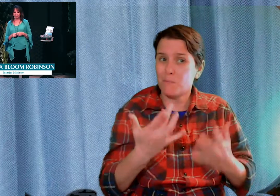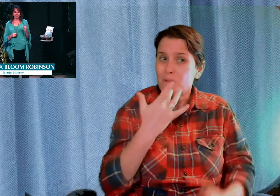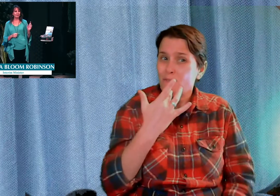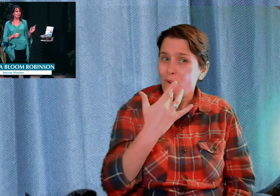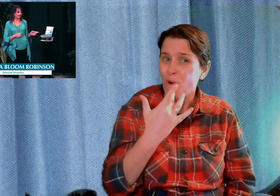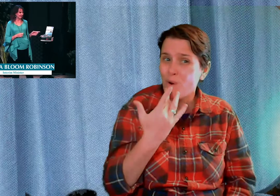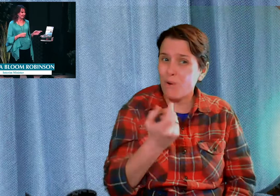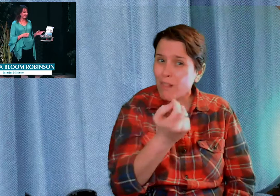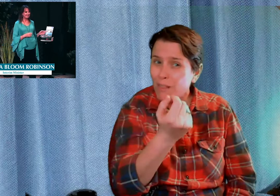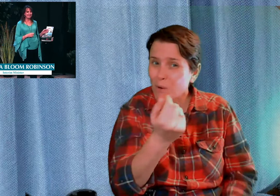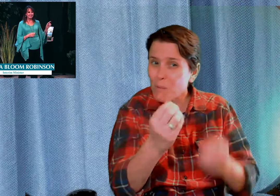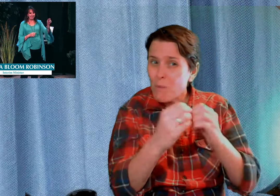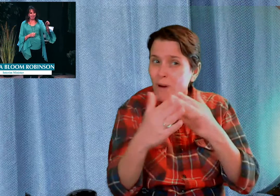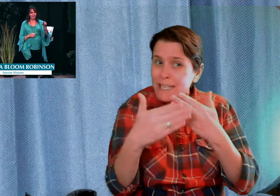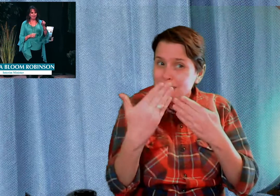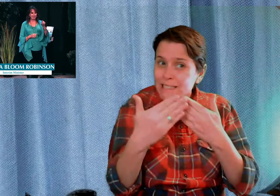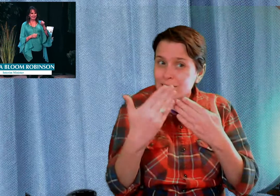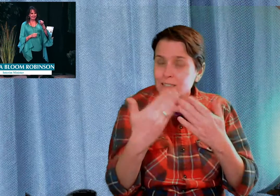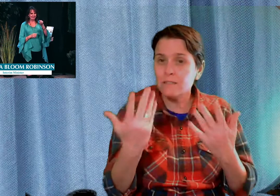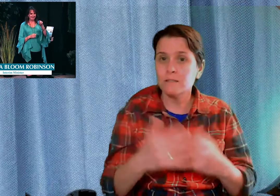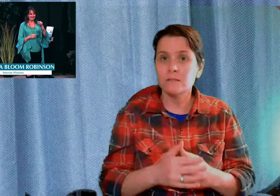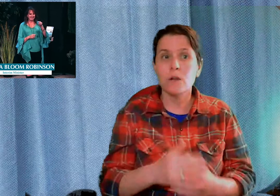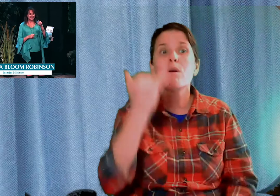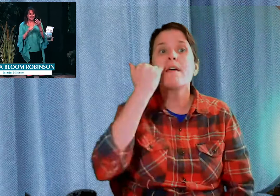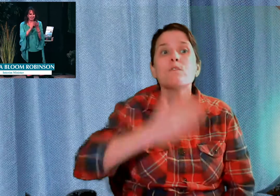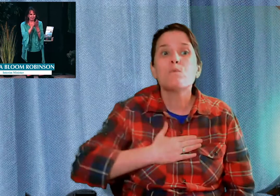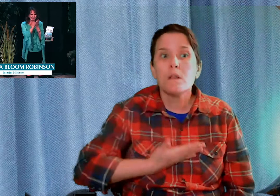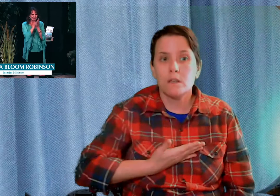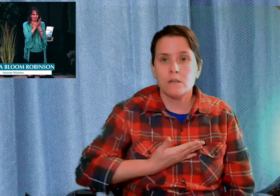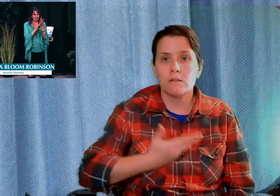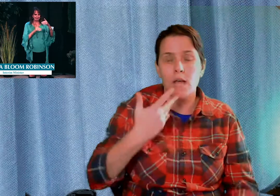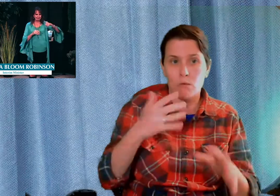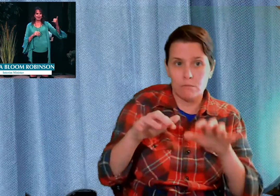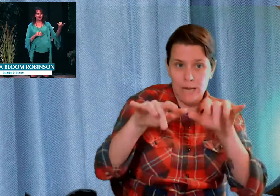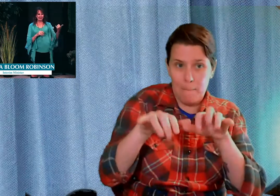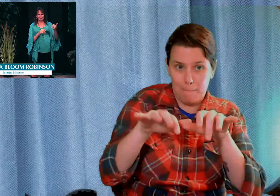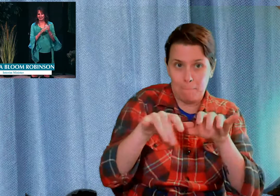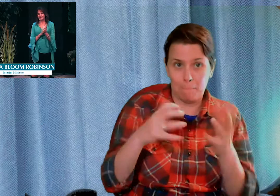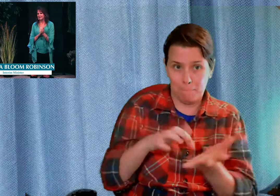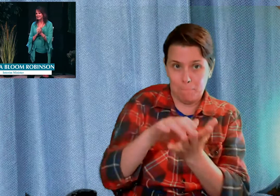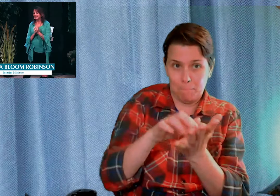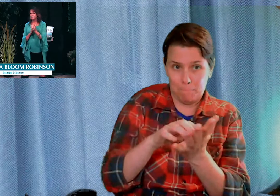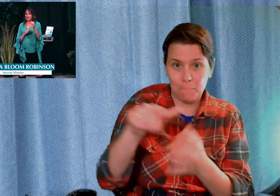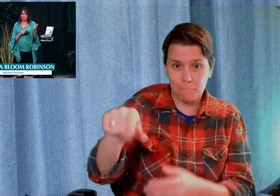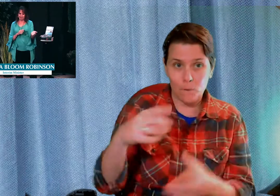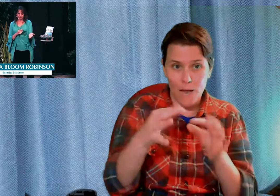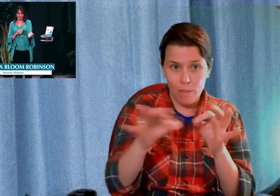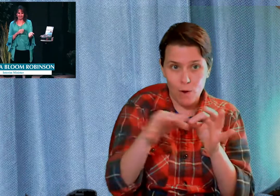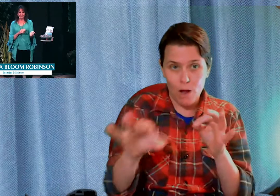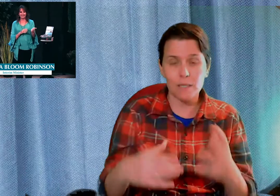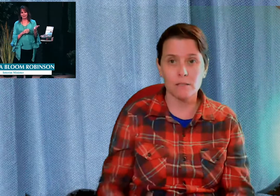engagement part. If you're willing, type it in the comments. Now, I didn't bring my phone, but I'll look at them later. But I'm